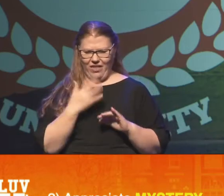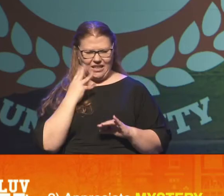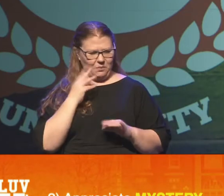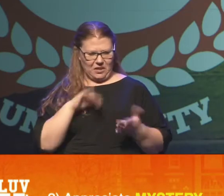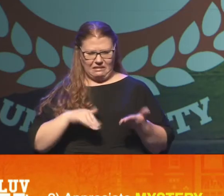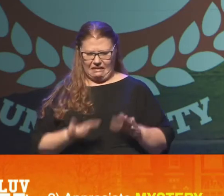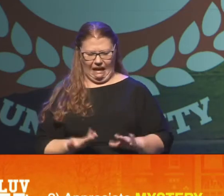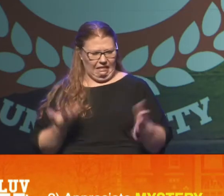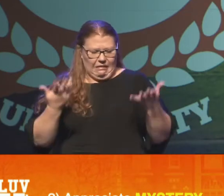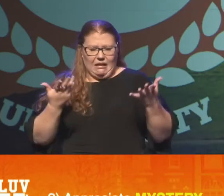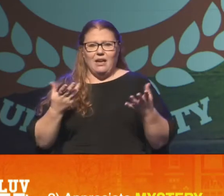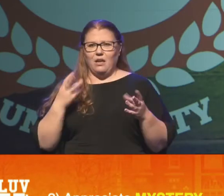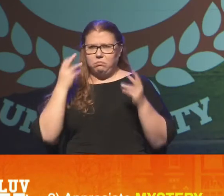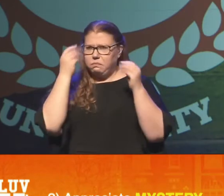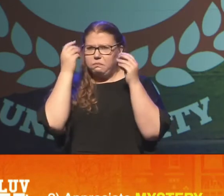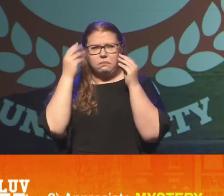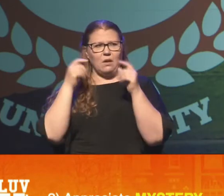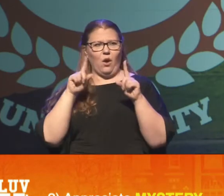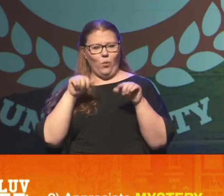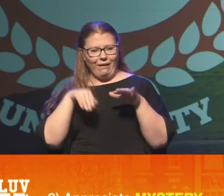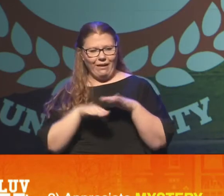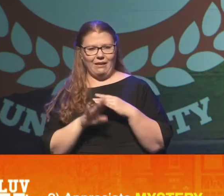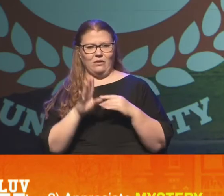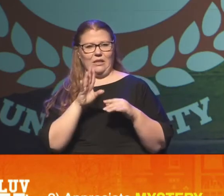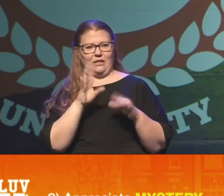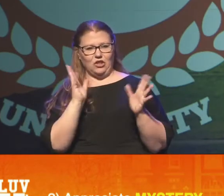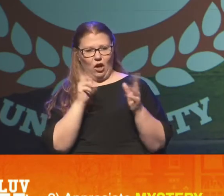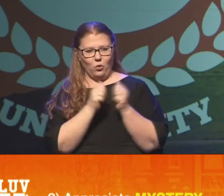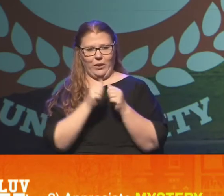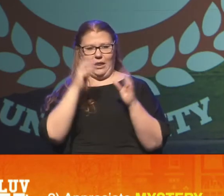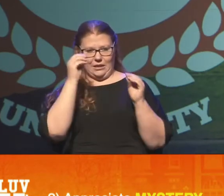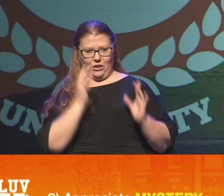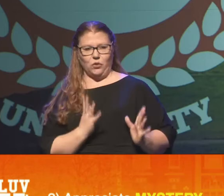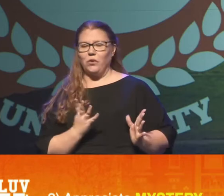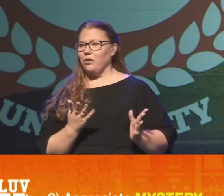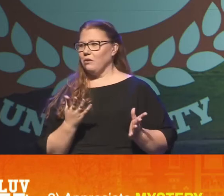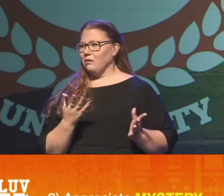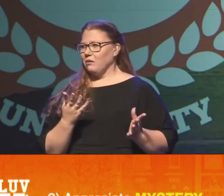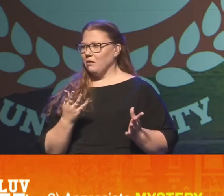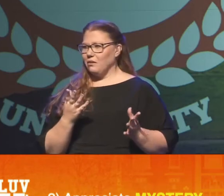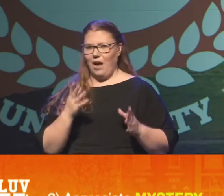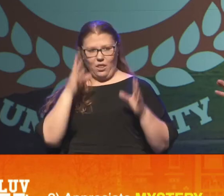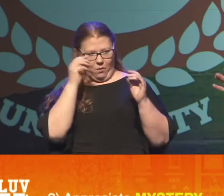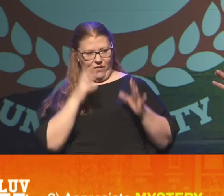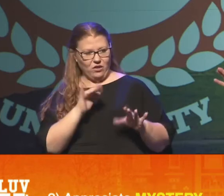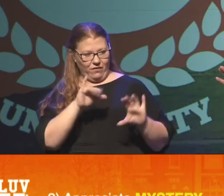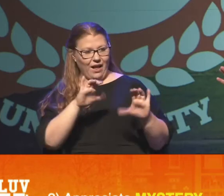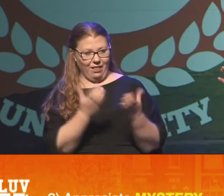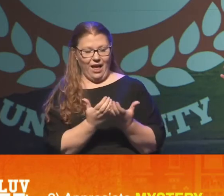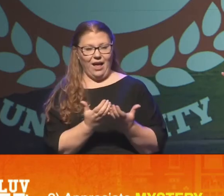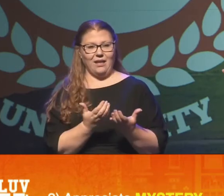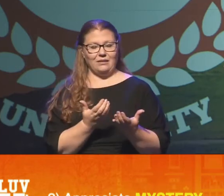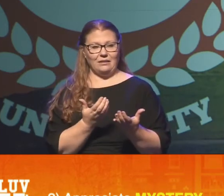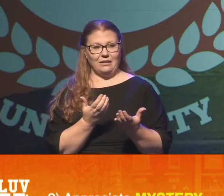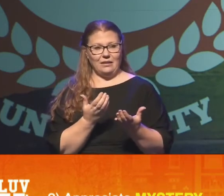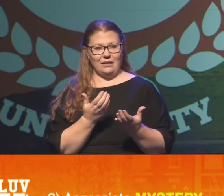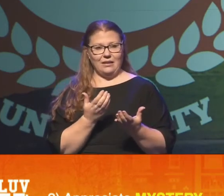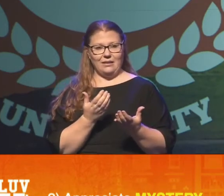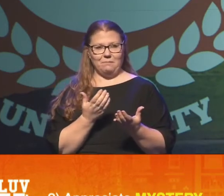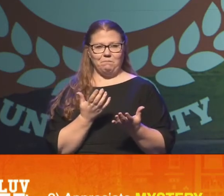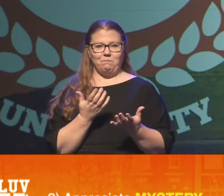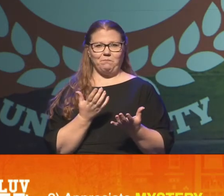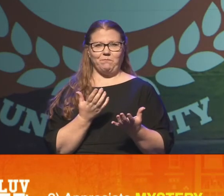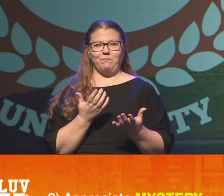thinking about this, and I thought, well, I'm going to go in and talk to my professor. And the professor of this class is one of the